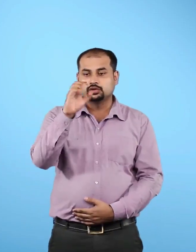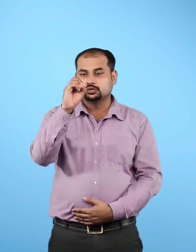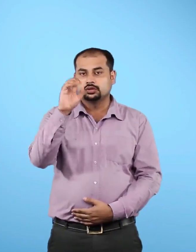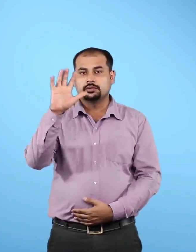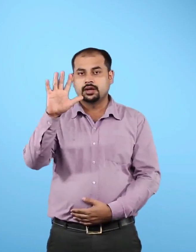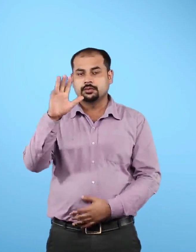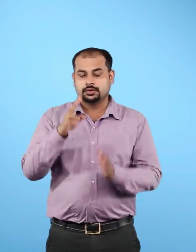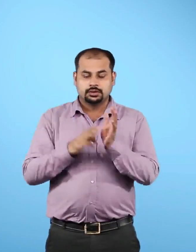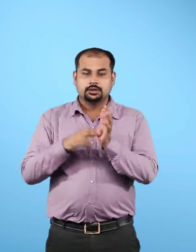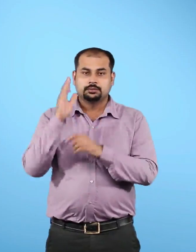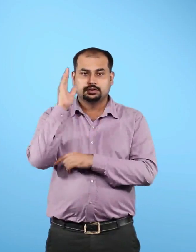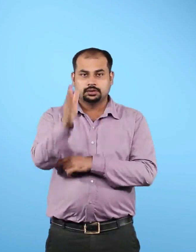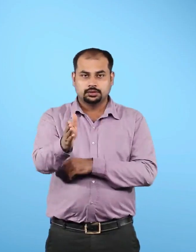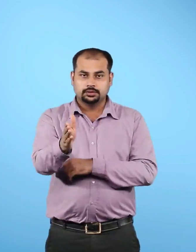4.05 meters,